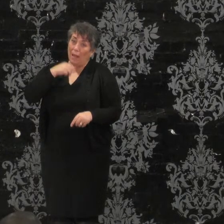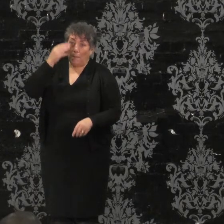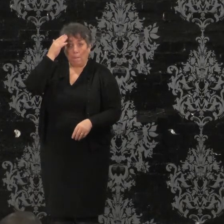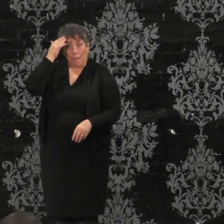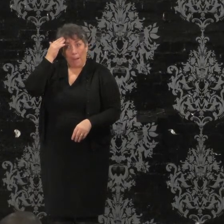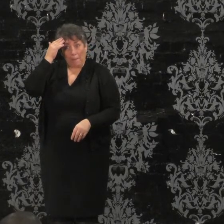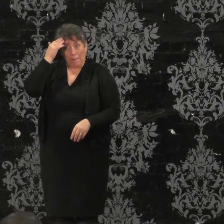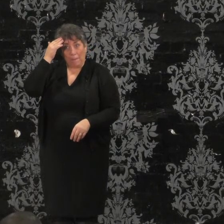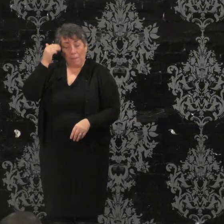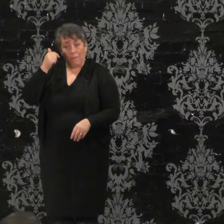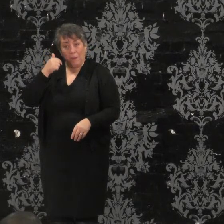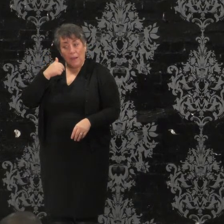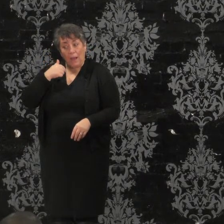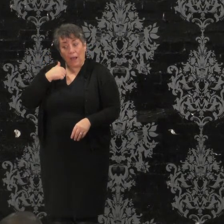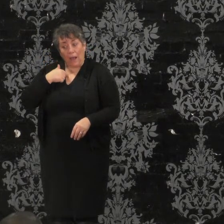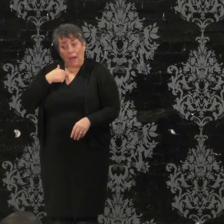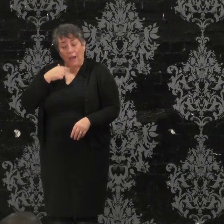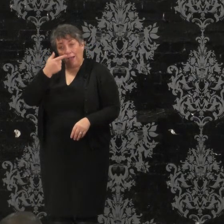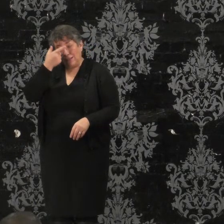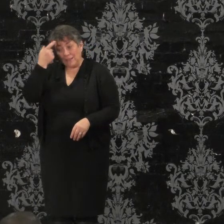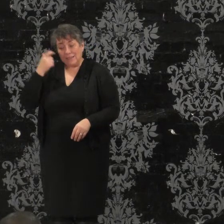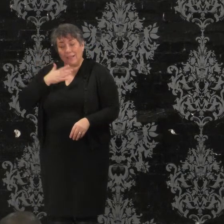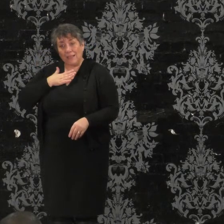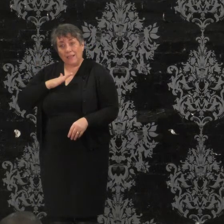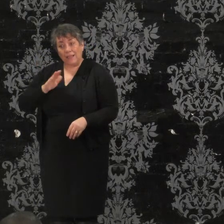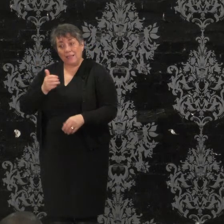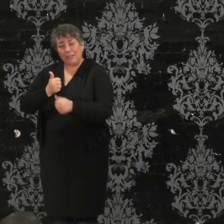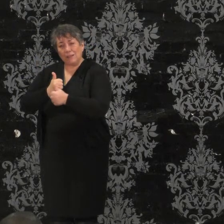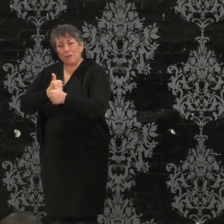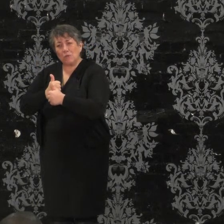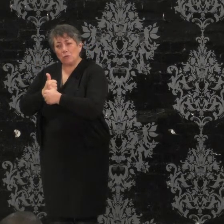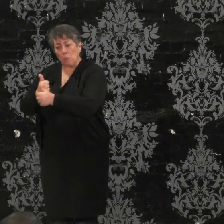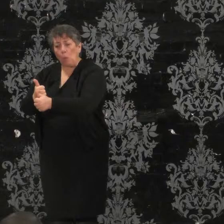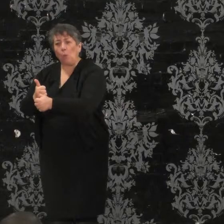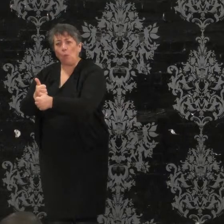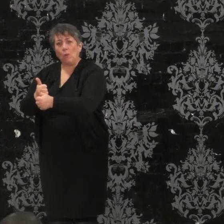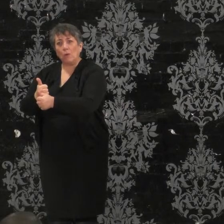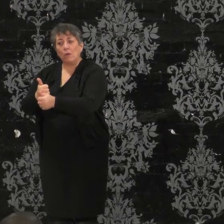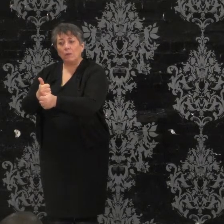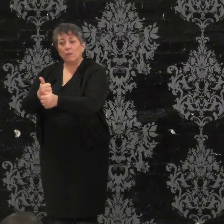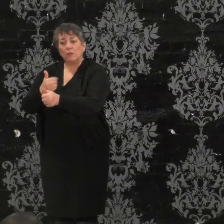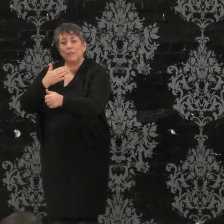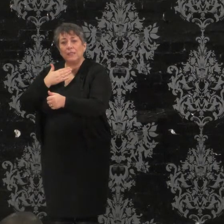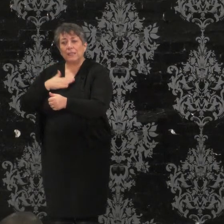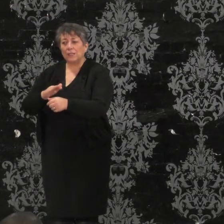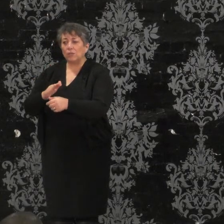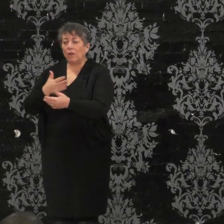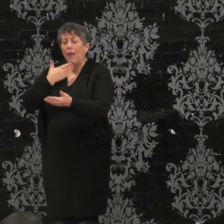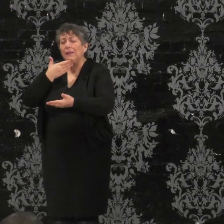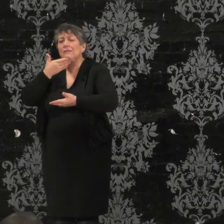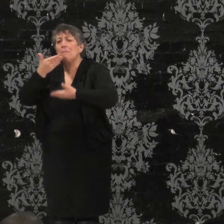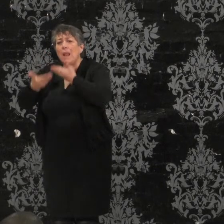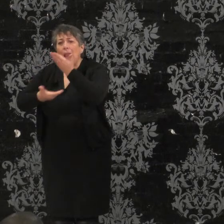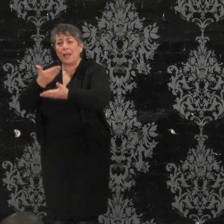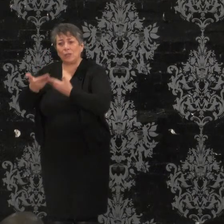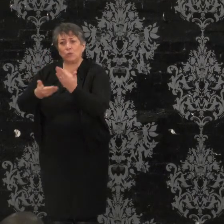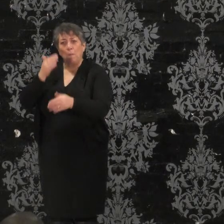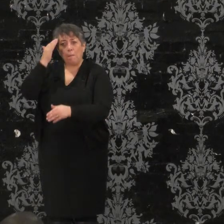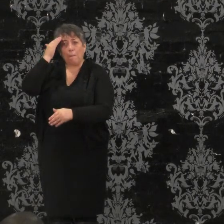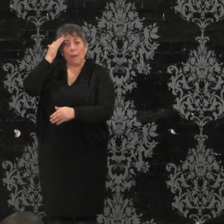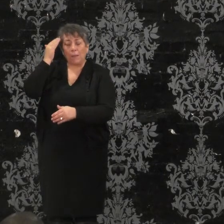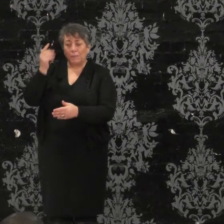probably needed support. I needed a forum to talk to other mothers about challenging issues that we have. So